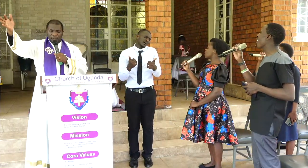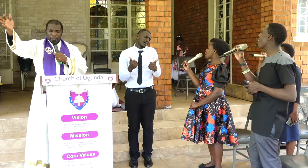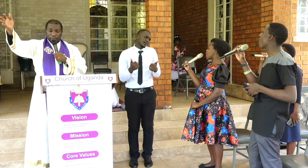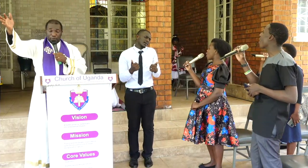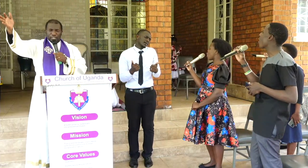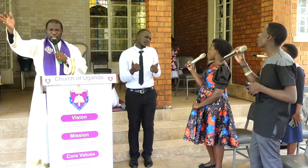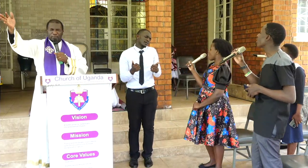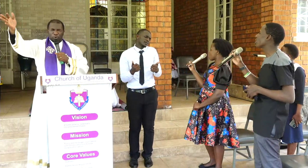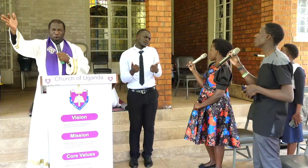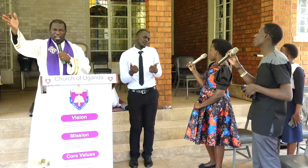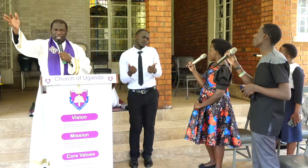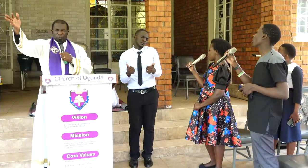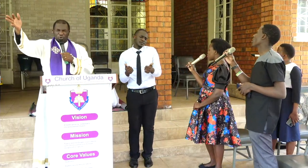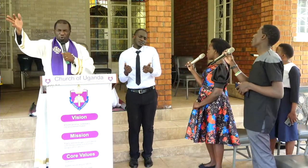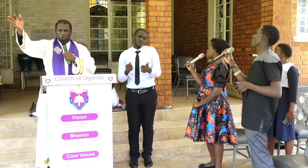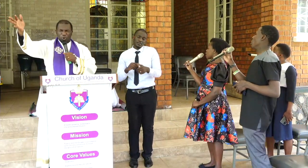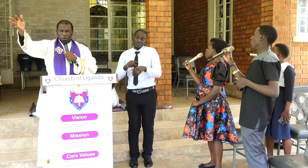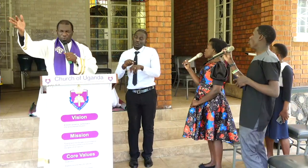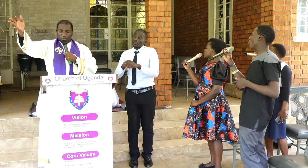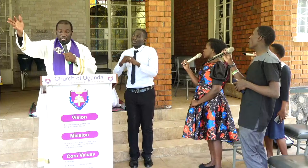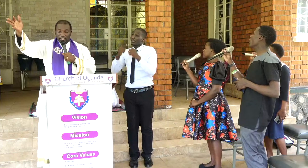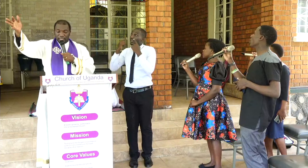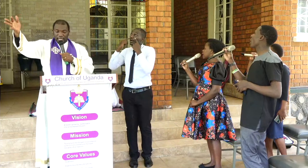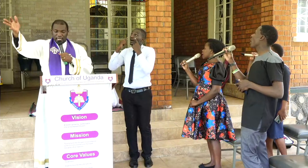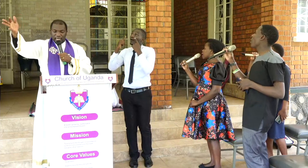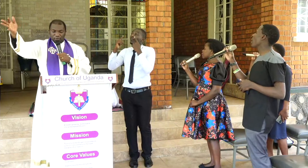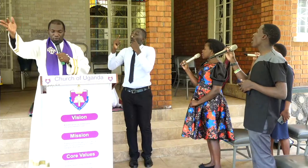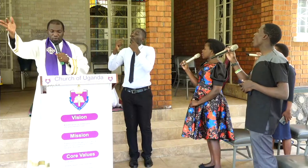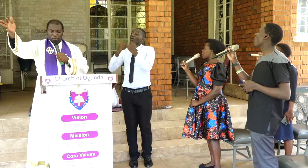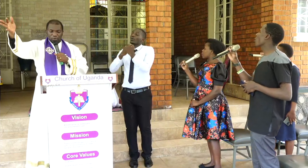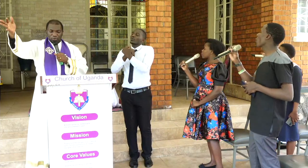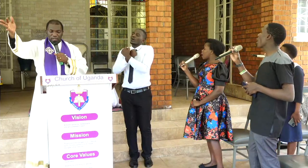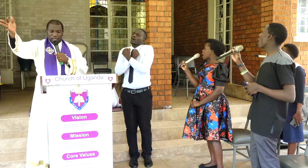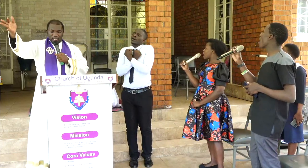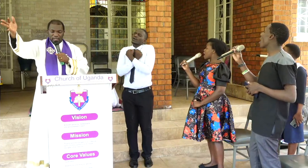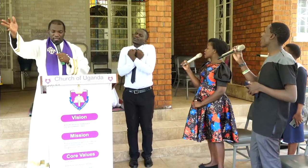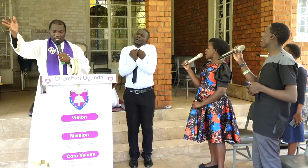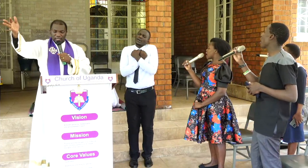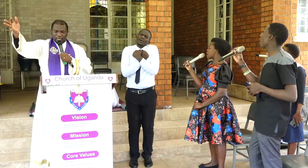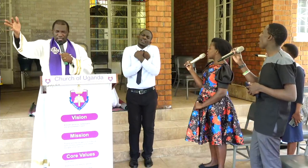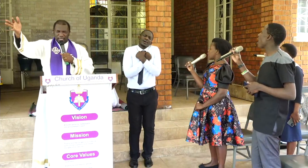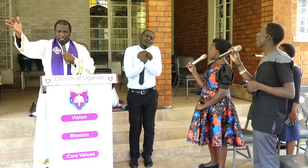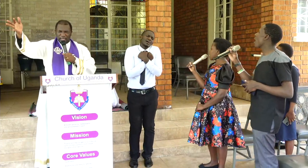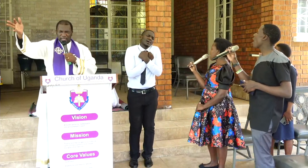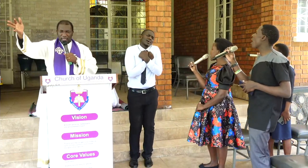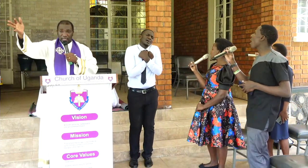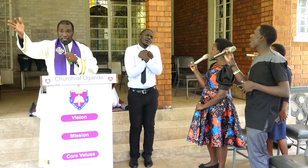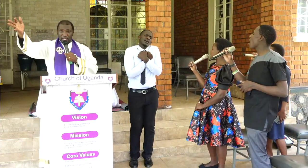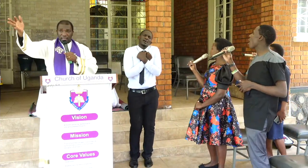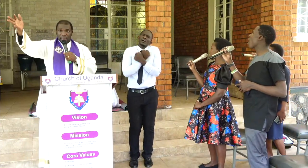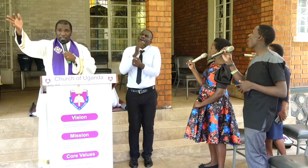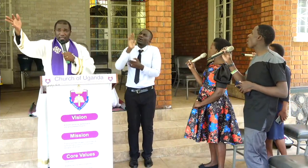nempona. Wendabo kwagala ku. Wendabo kwagala.